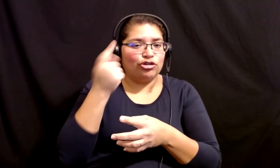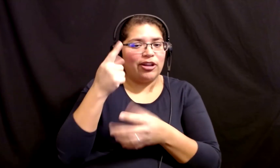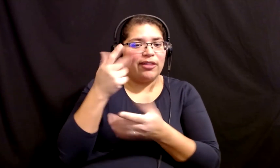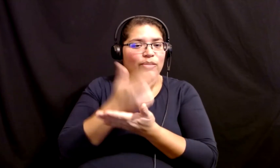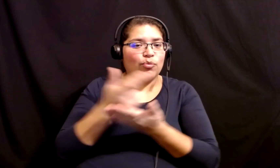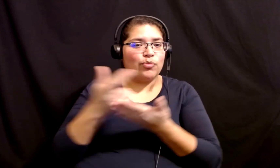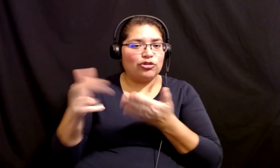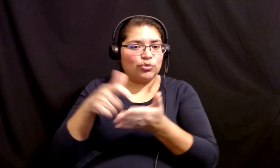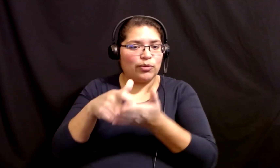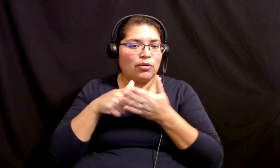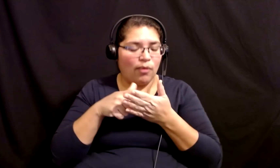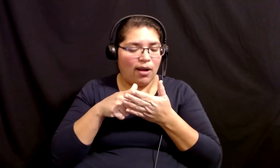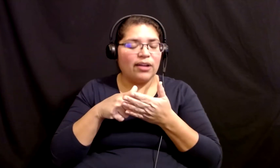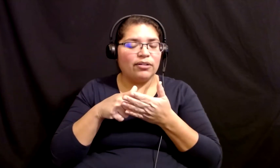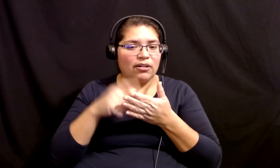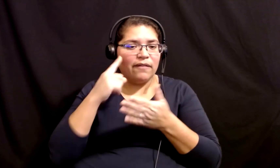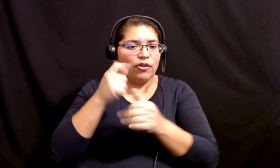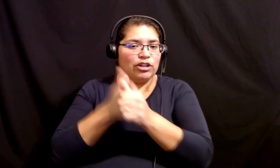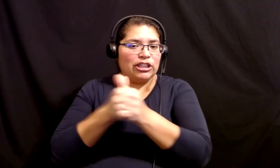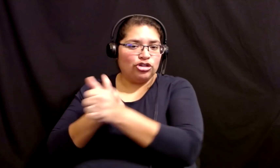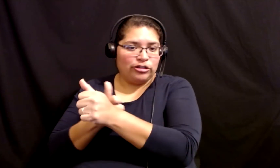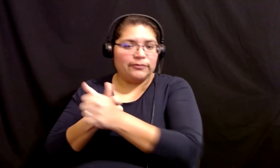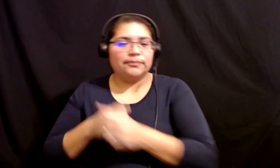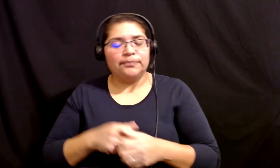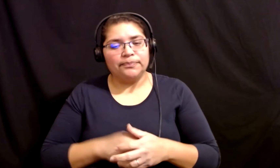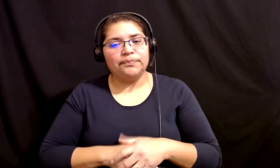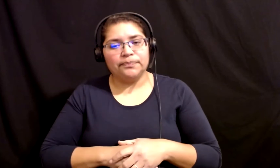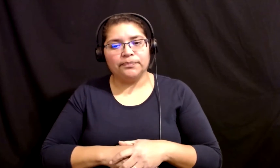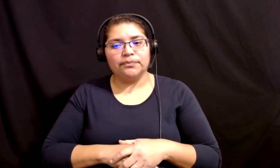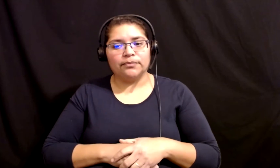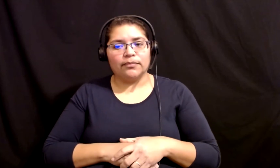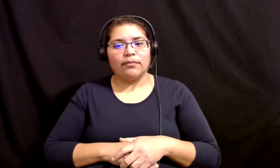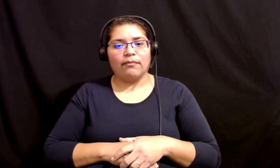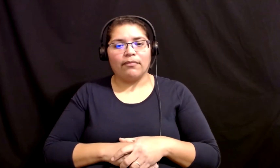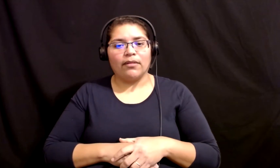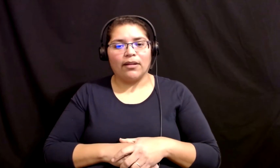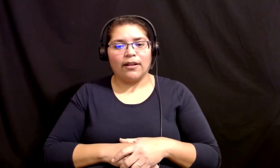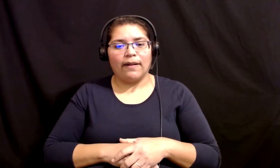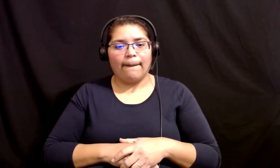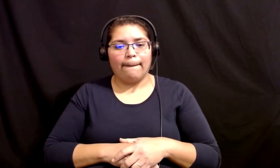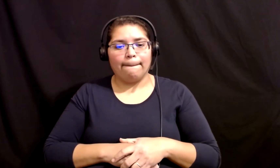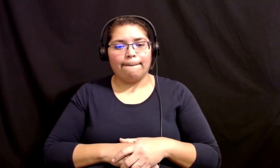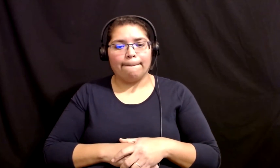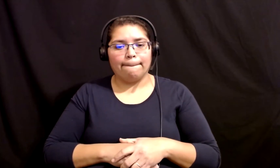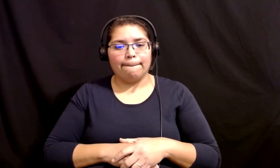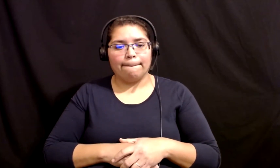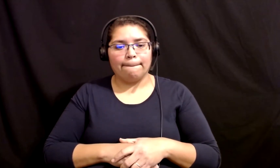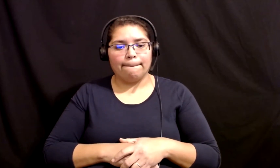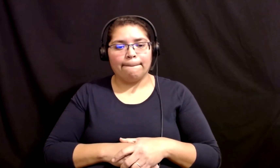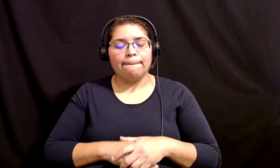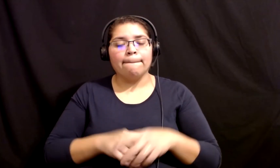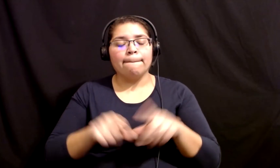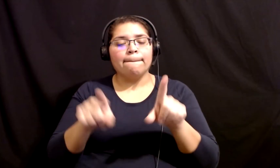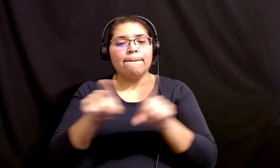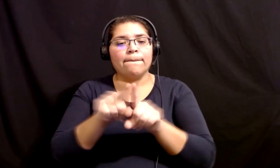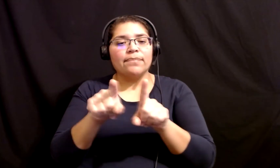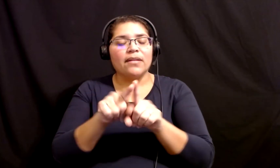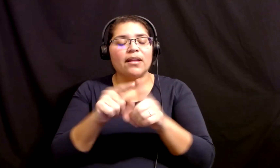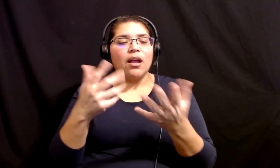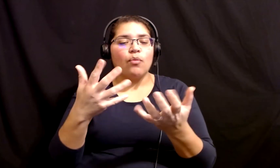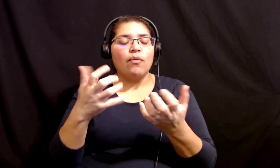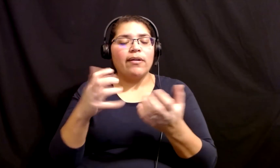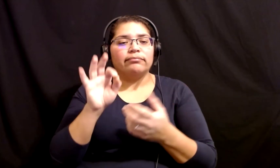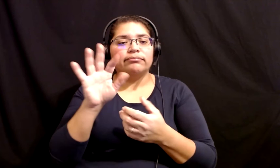that are required for each of those. And then I also wanted to just say